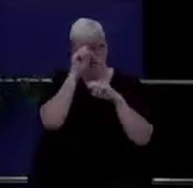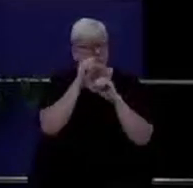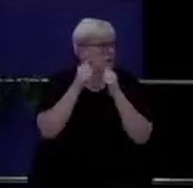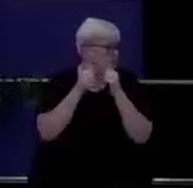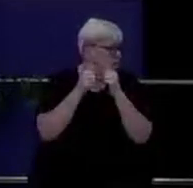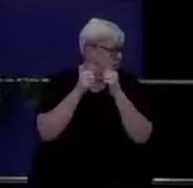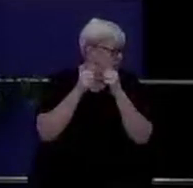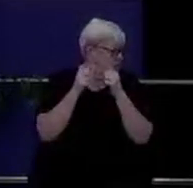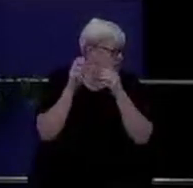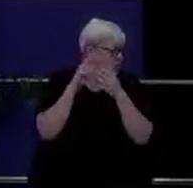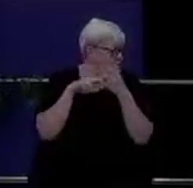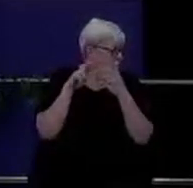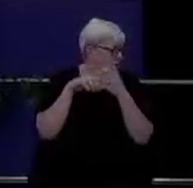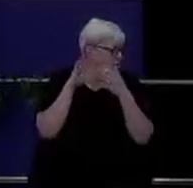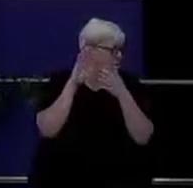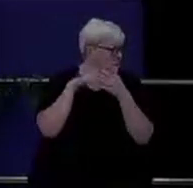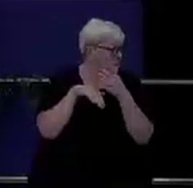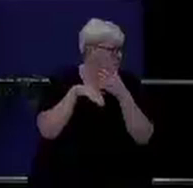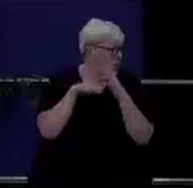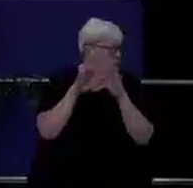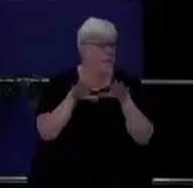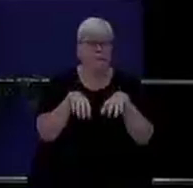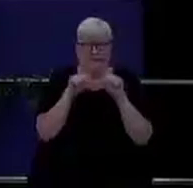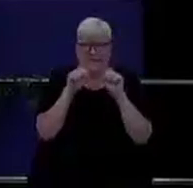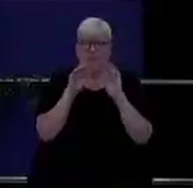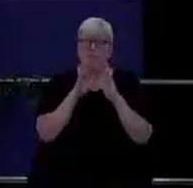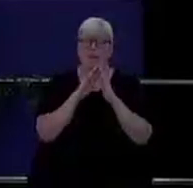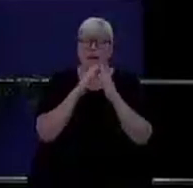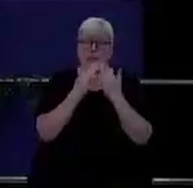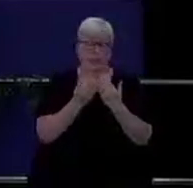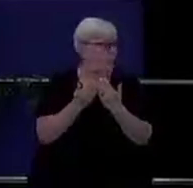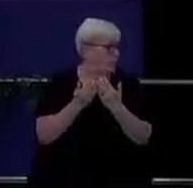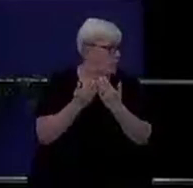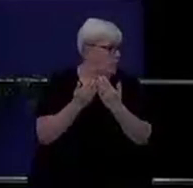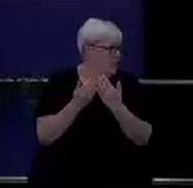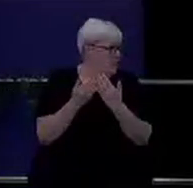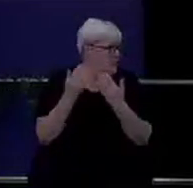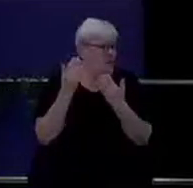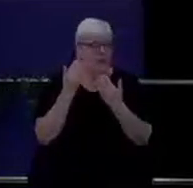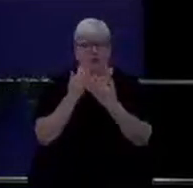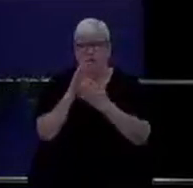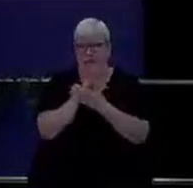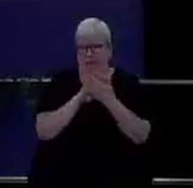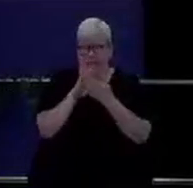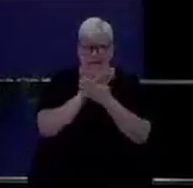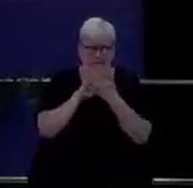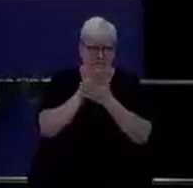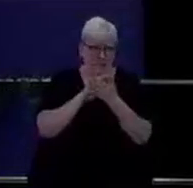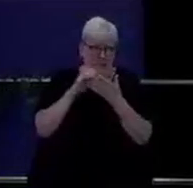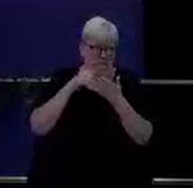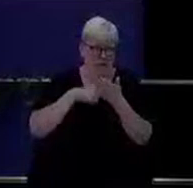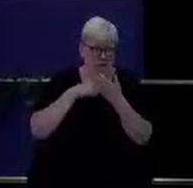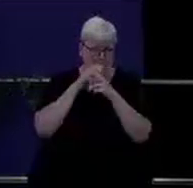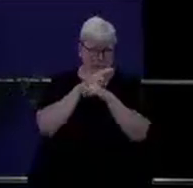I'm going to read from the beginning of the book. This is, it really explains my view of